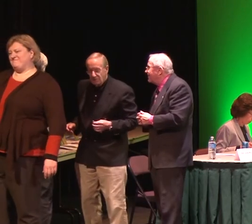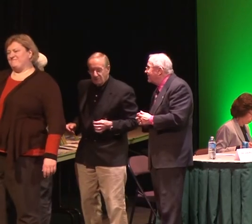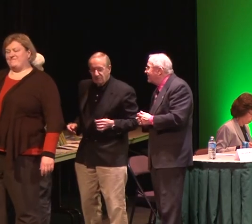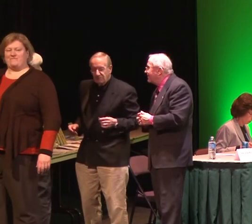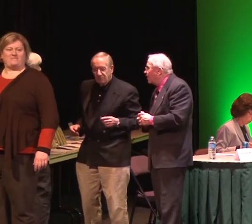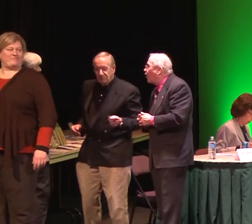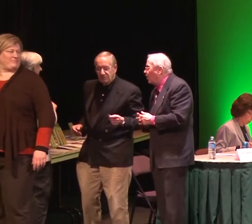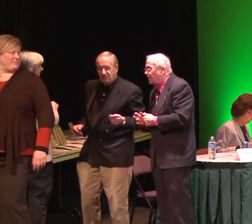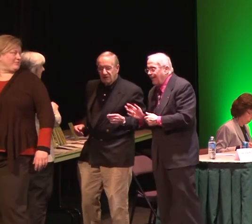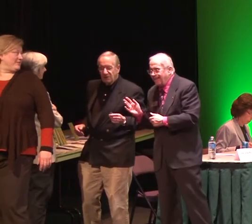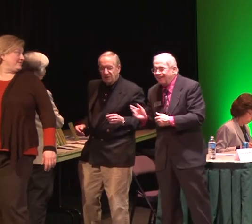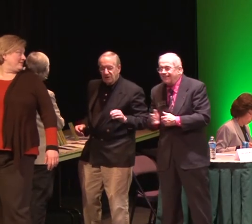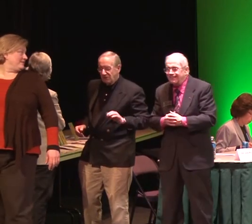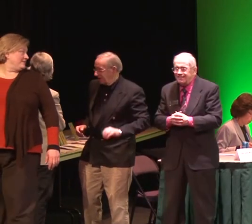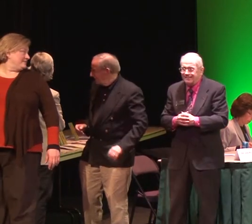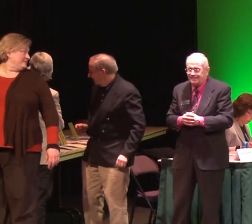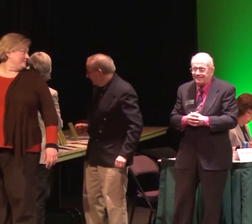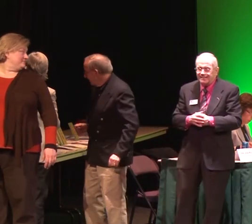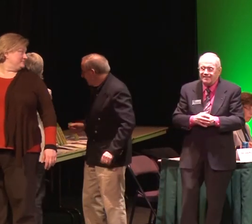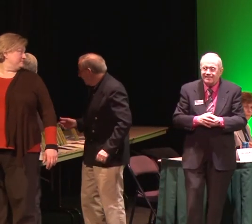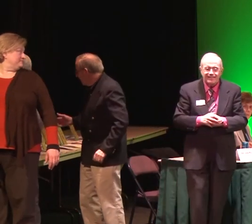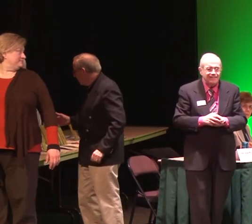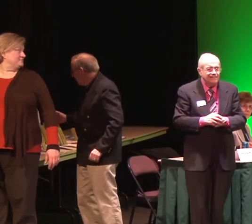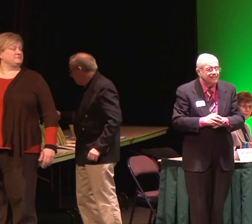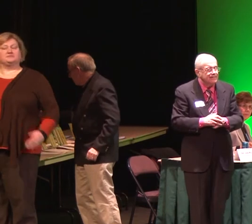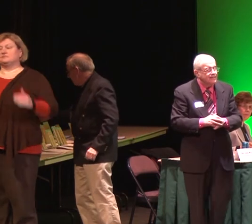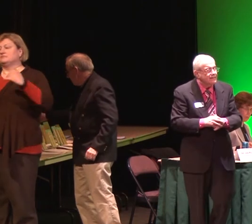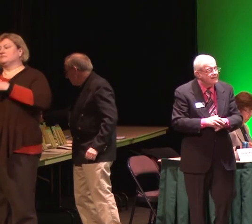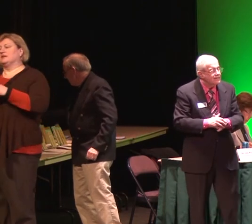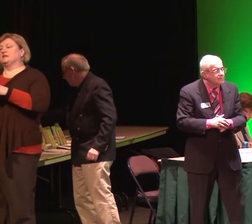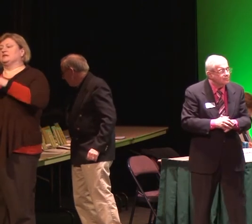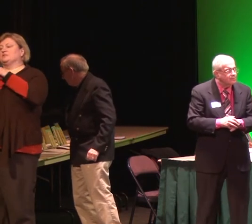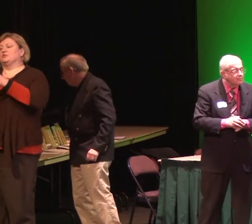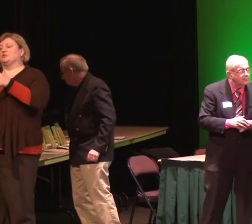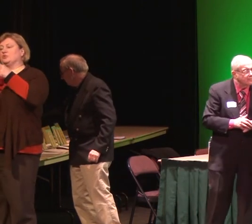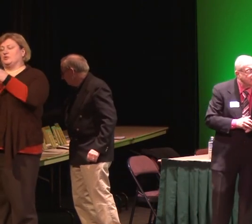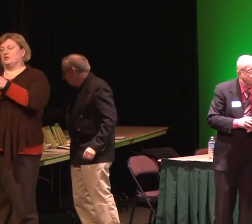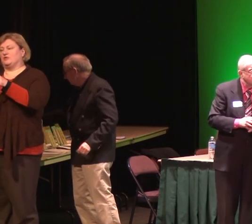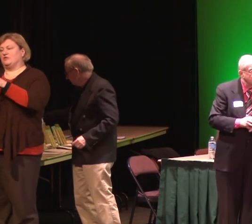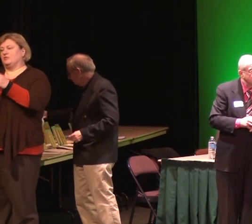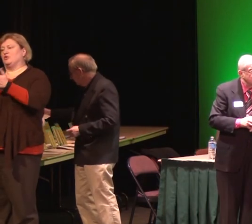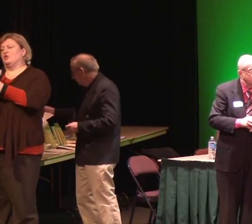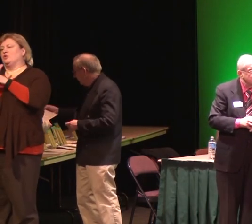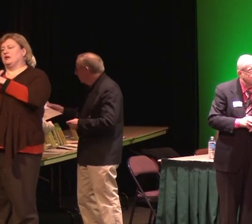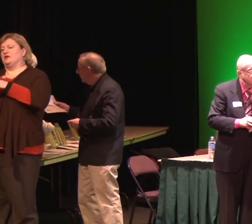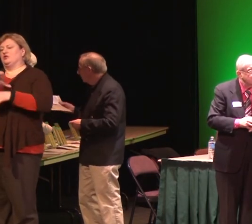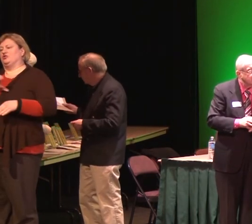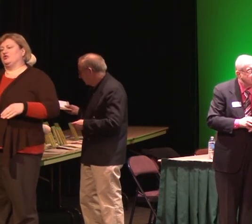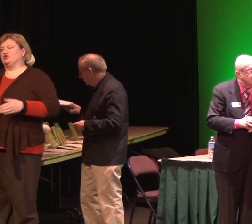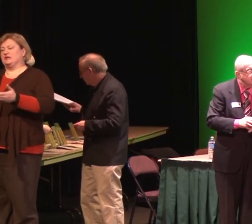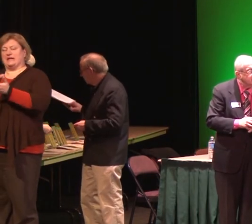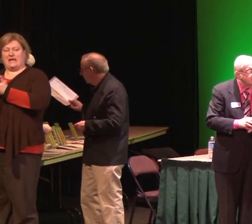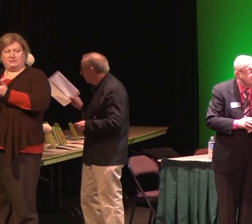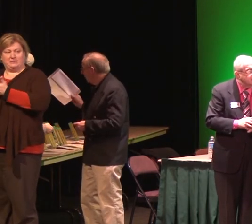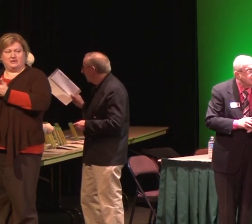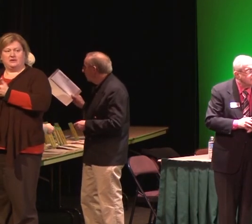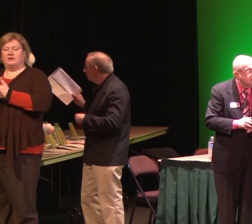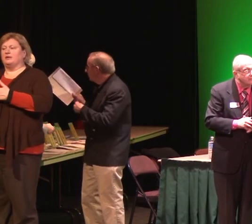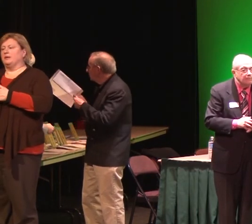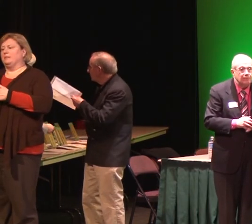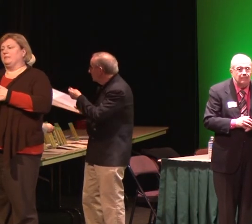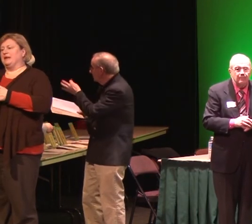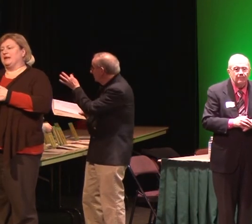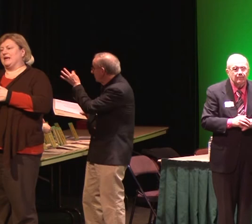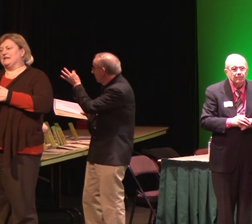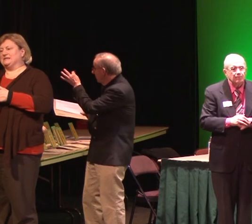And that was a special award she received. And we have another special award from the New England Christian Academy, Mackenzie